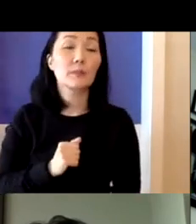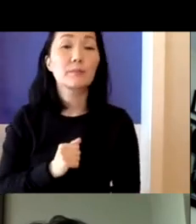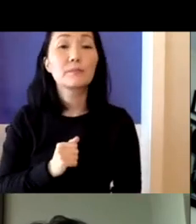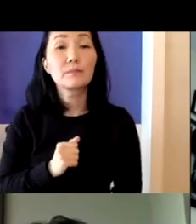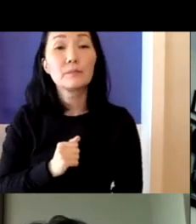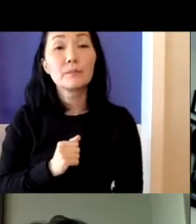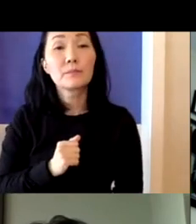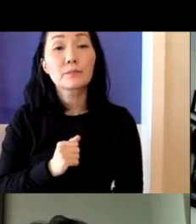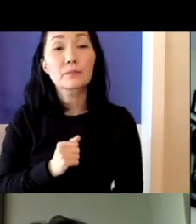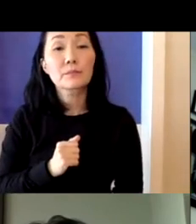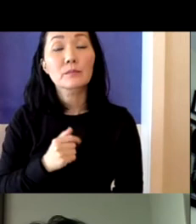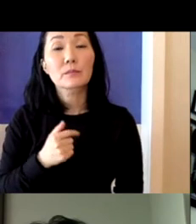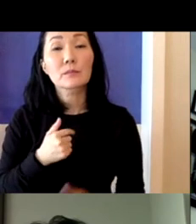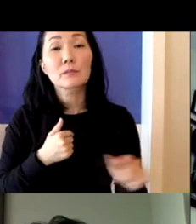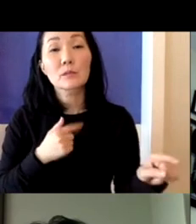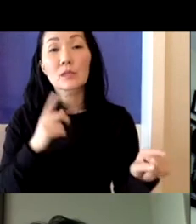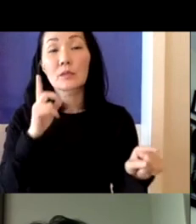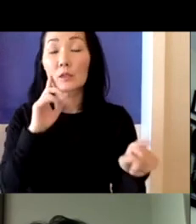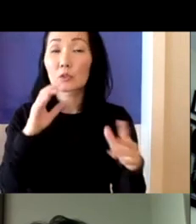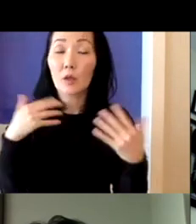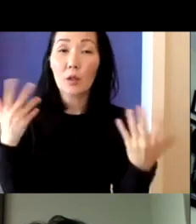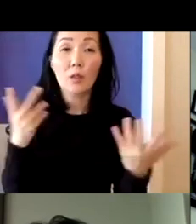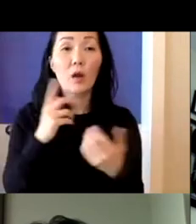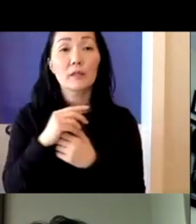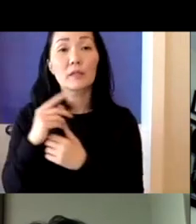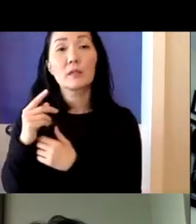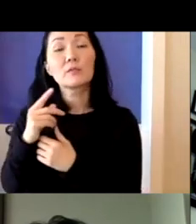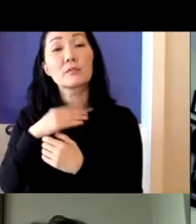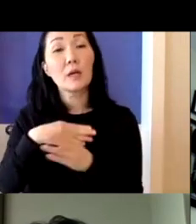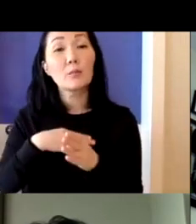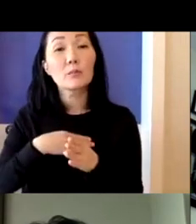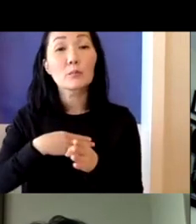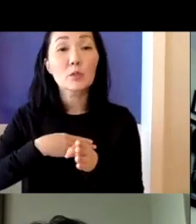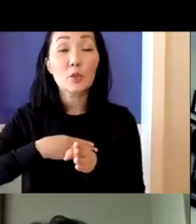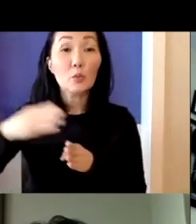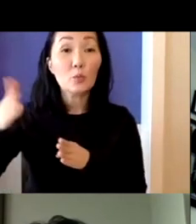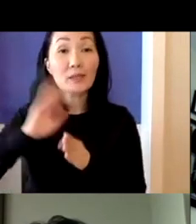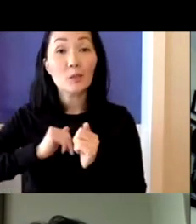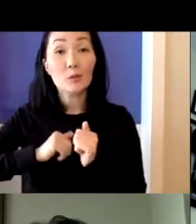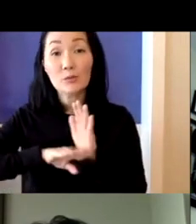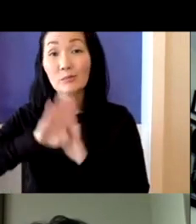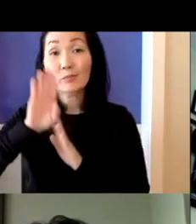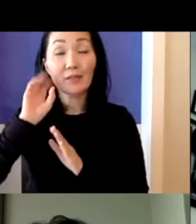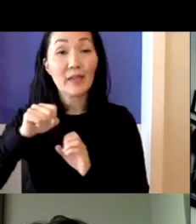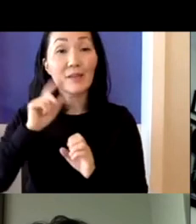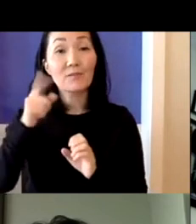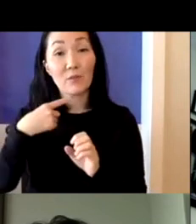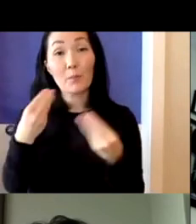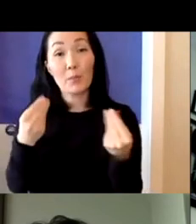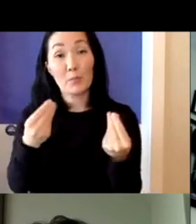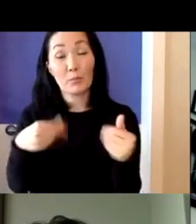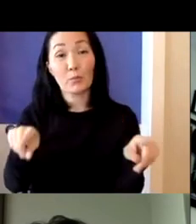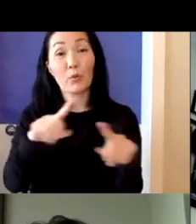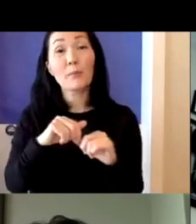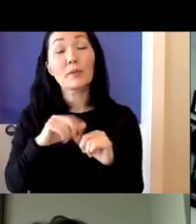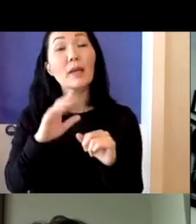you know, phasing. There's a lot of procurement opportunities, a lot of careers that can be forged from these properties. And then there's the